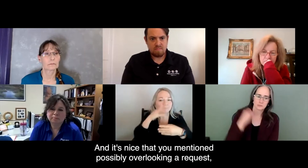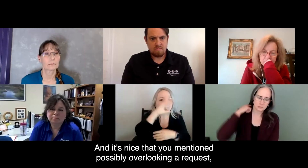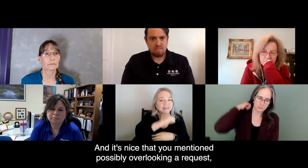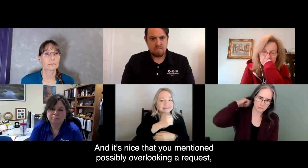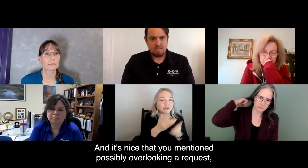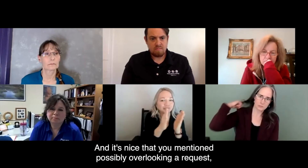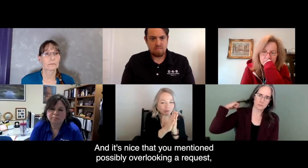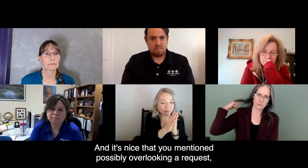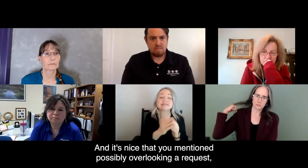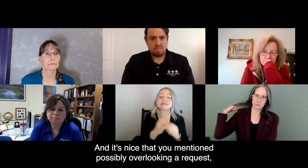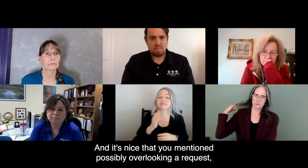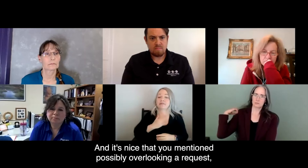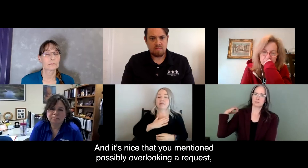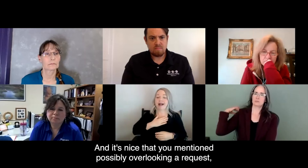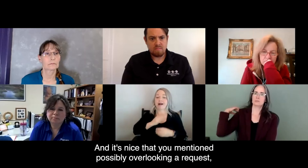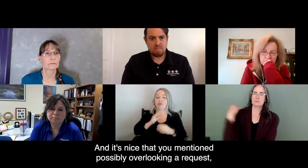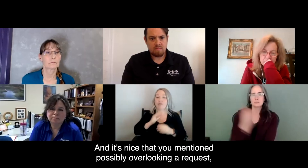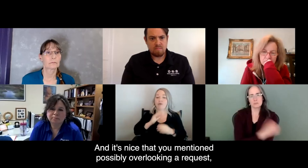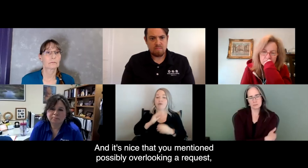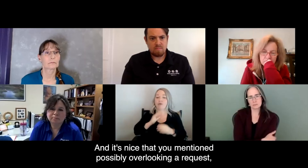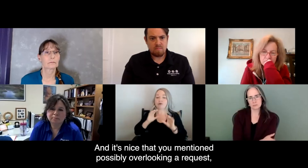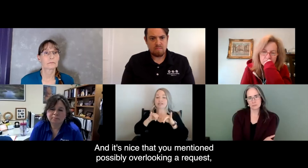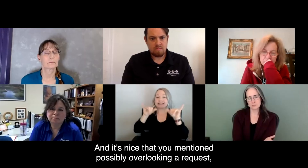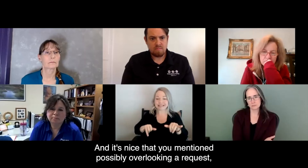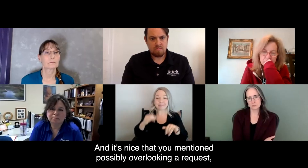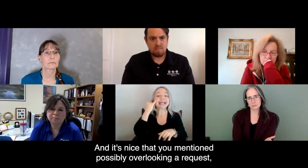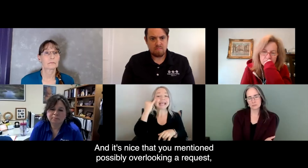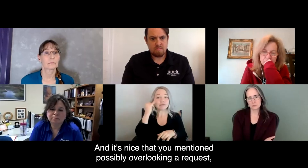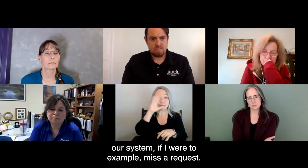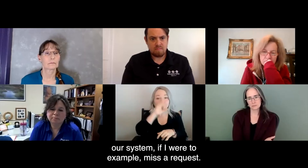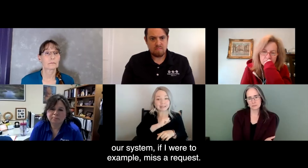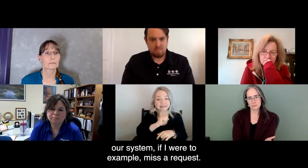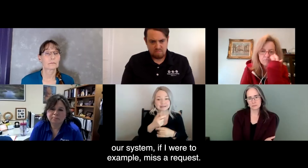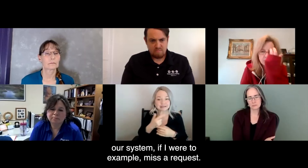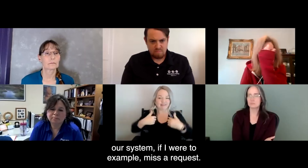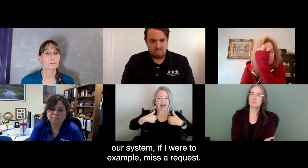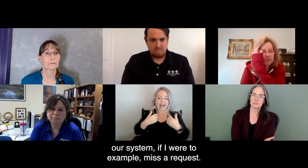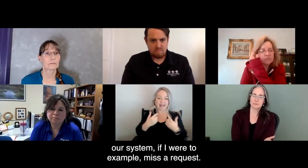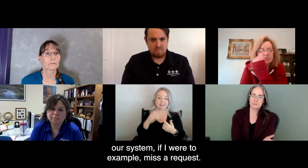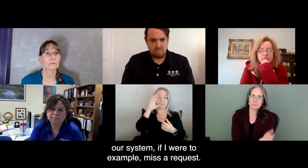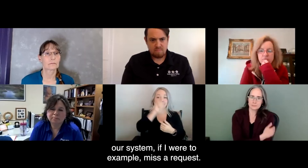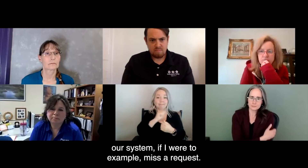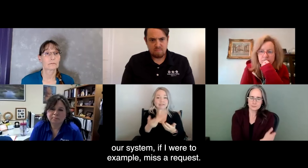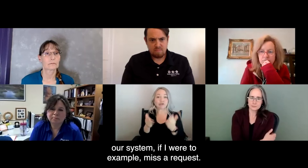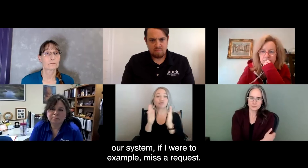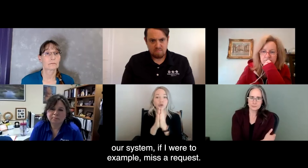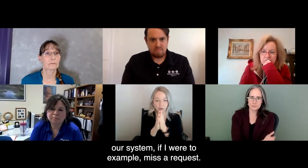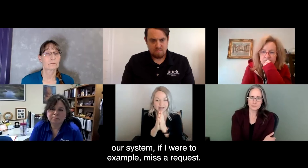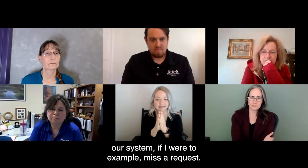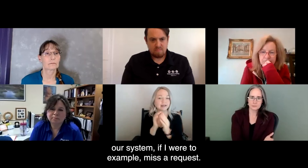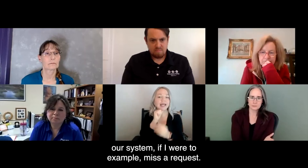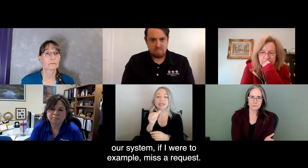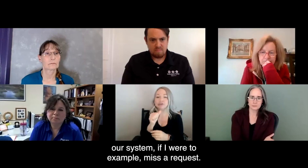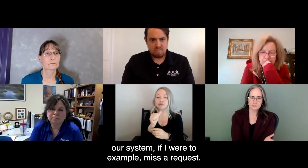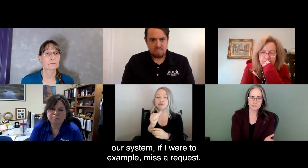And it's nice that you mentioned possibly overlooking a request. Our system, if I were to, example,